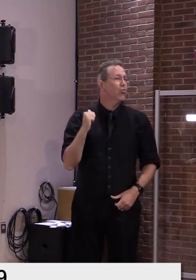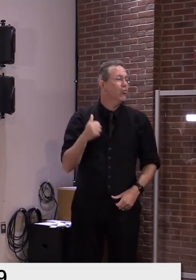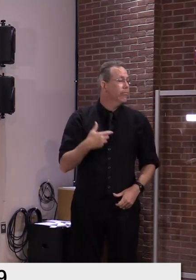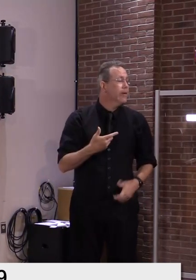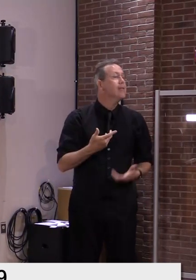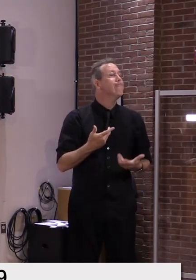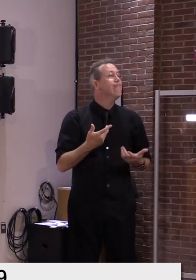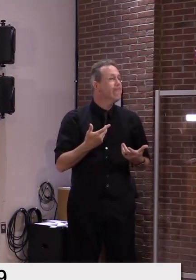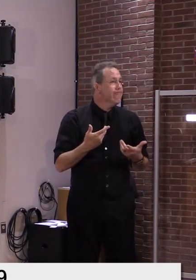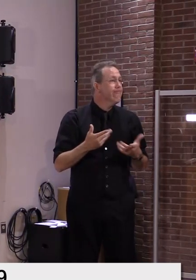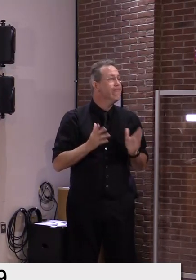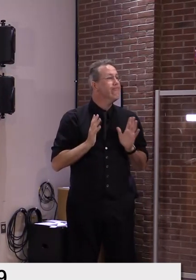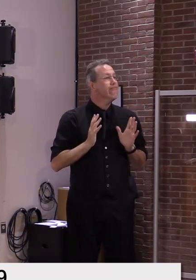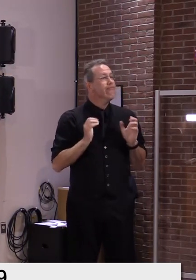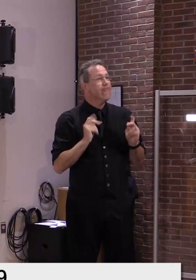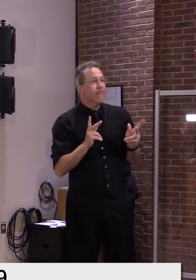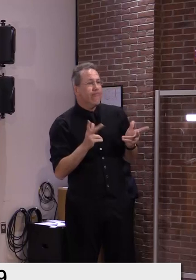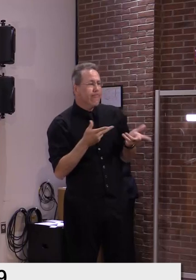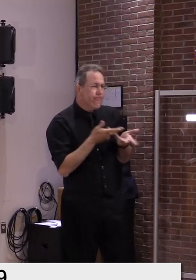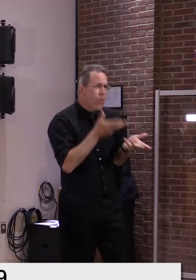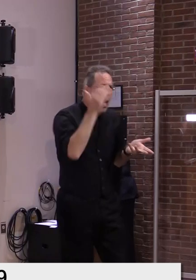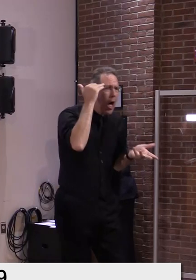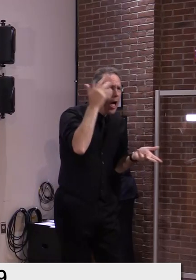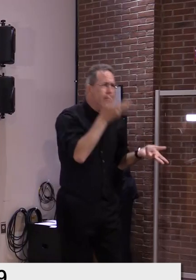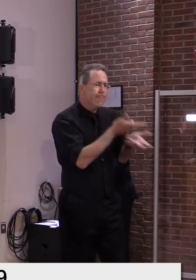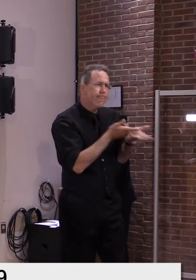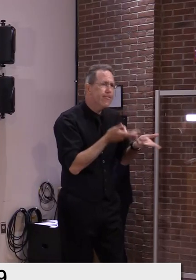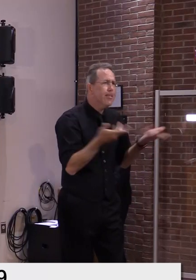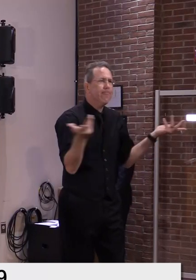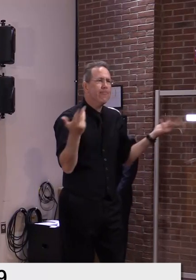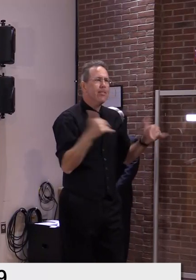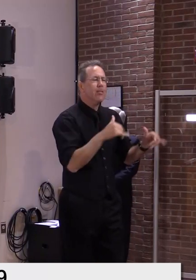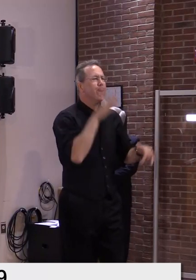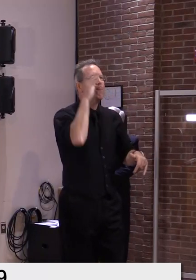offender population to get vaccinated because it's important.